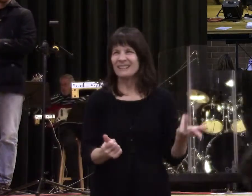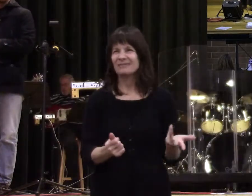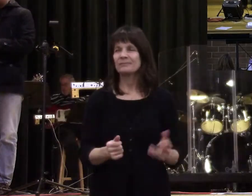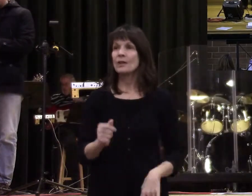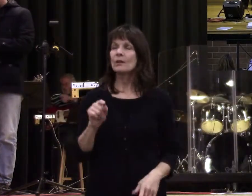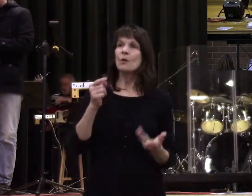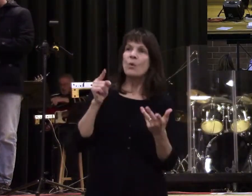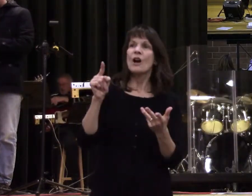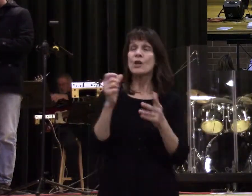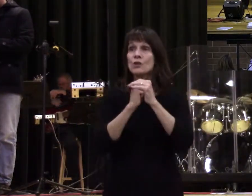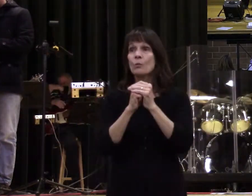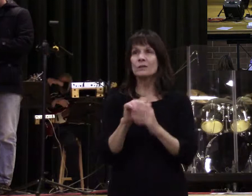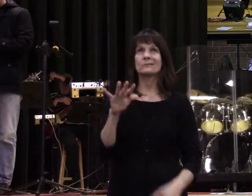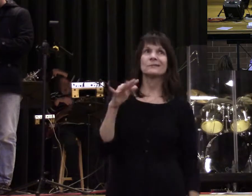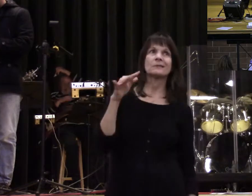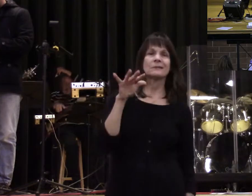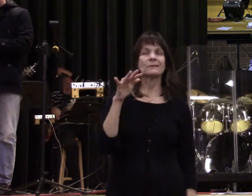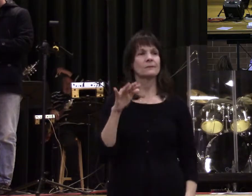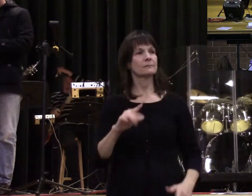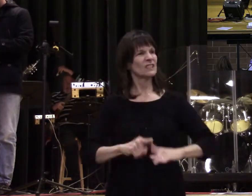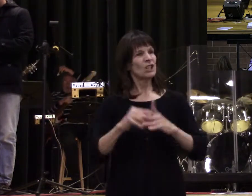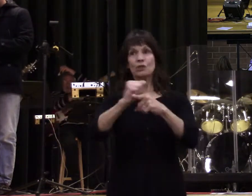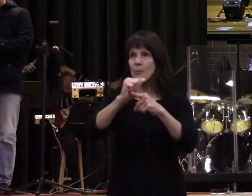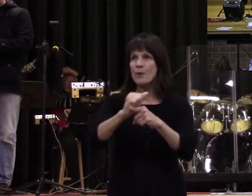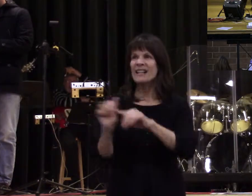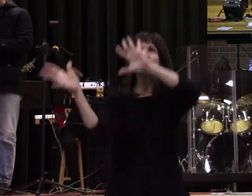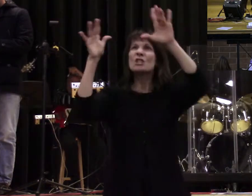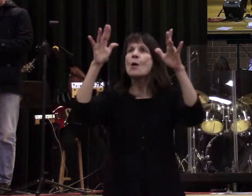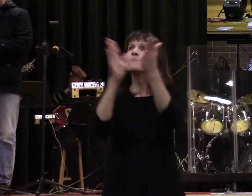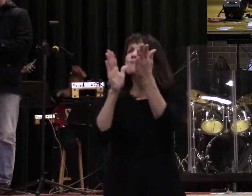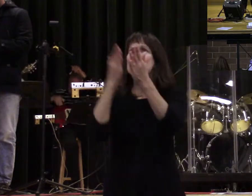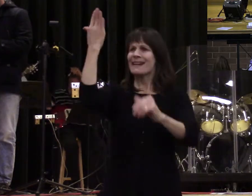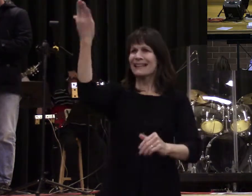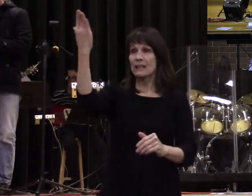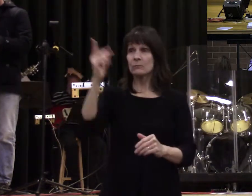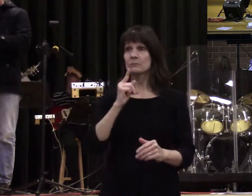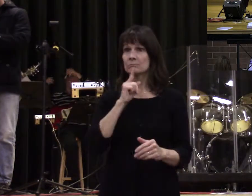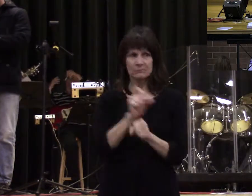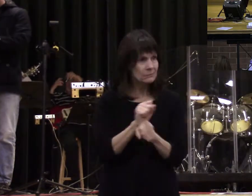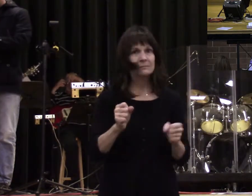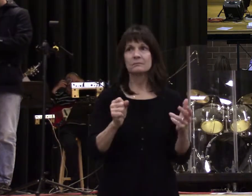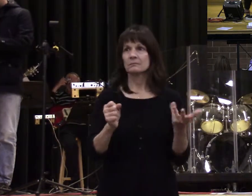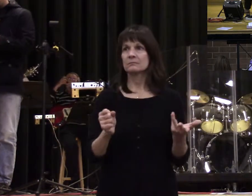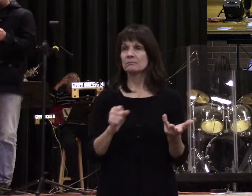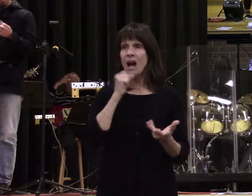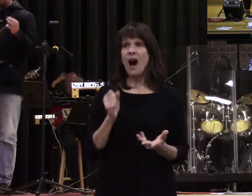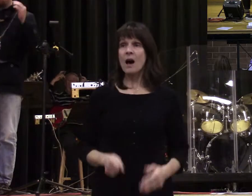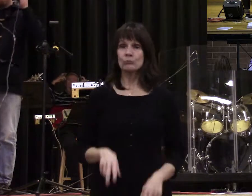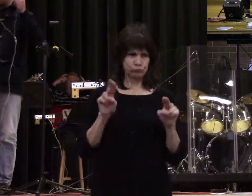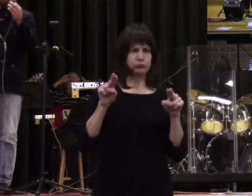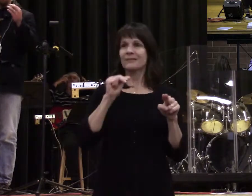only okay. You need to start practice giving God praise. Okay. No, seriously. And there's no judgment in